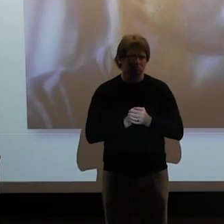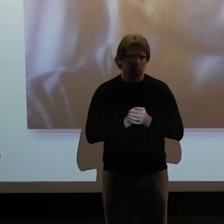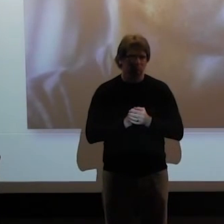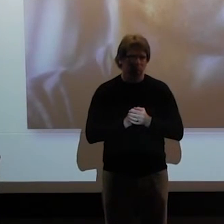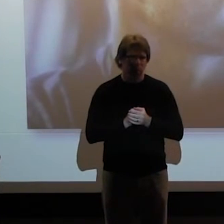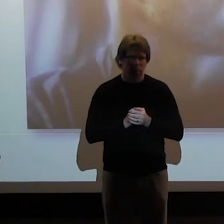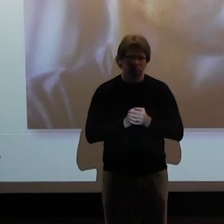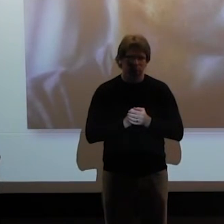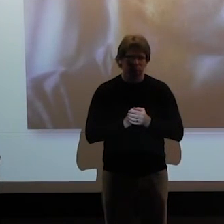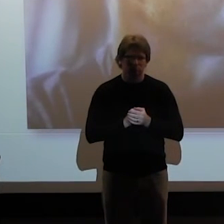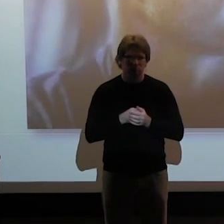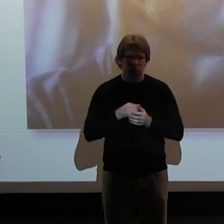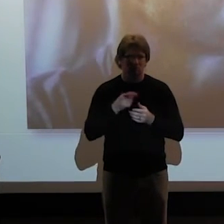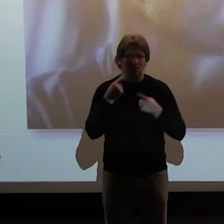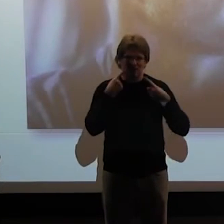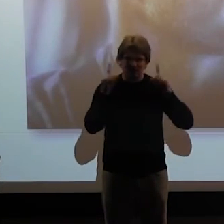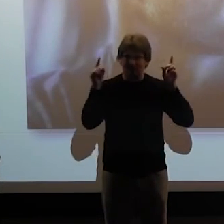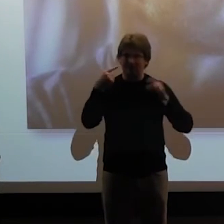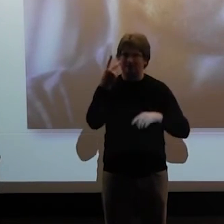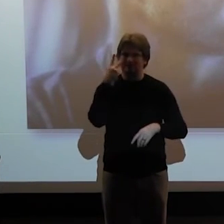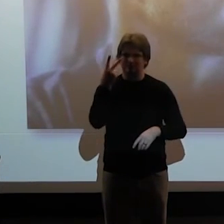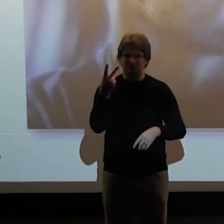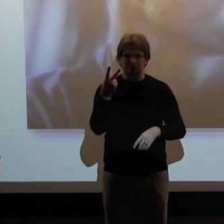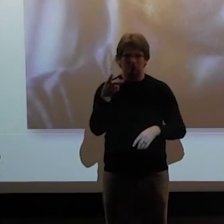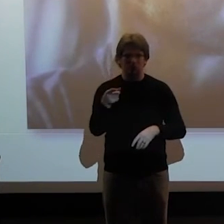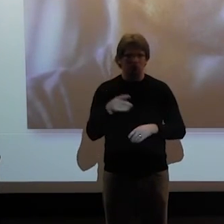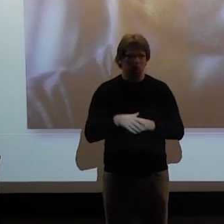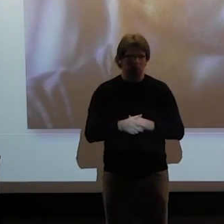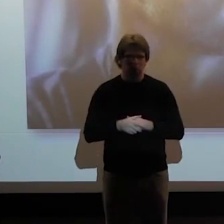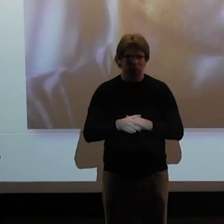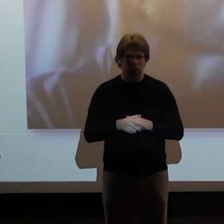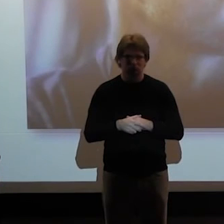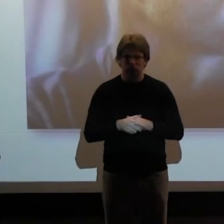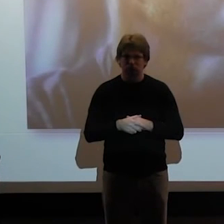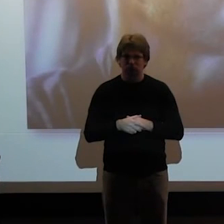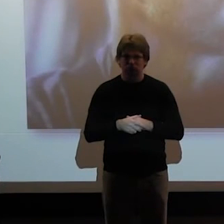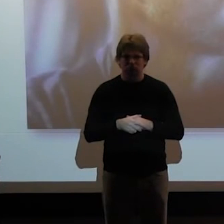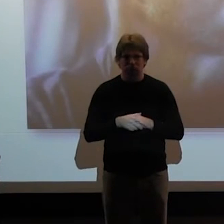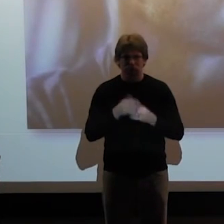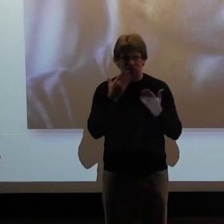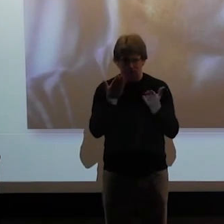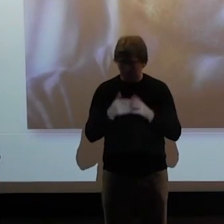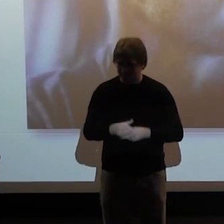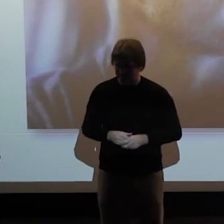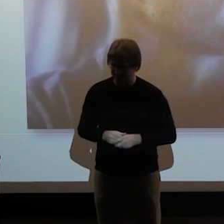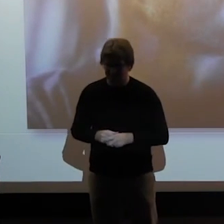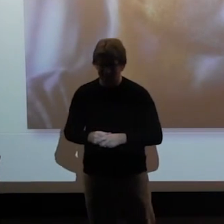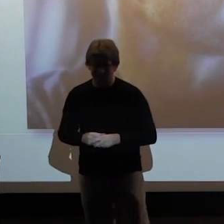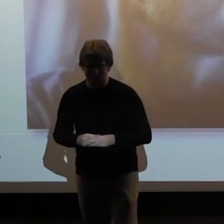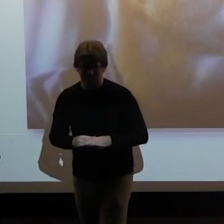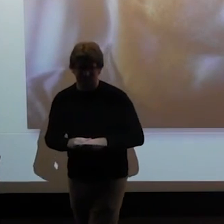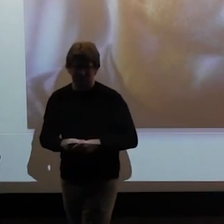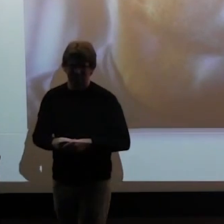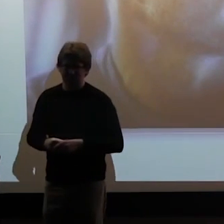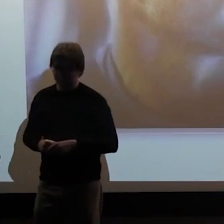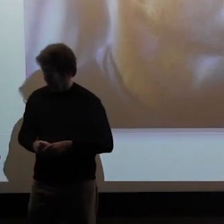our technology will change as well. I will finally see you. Thank you.